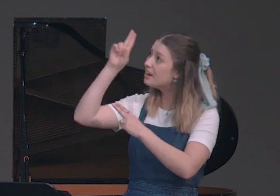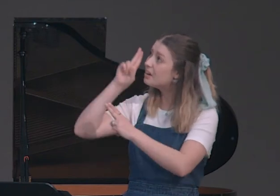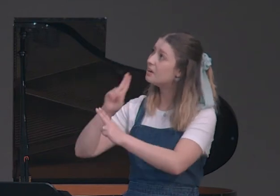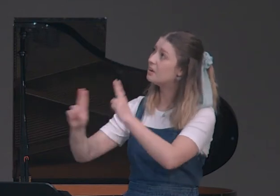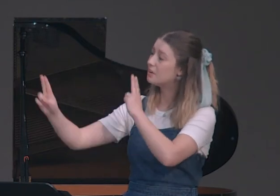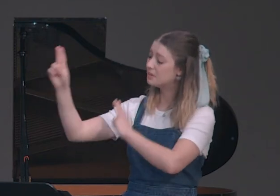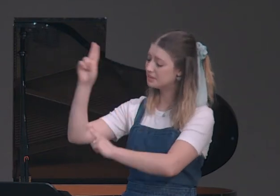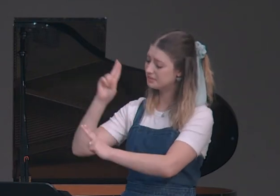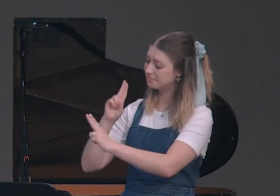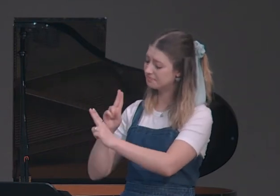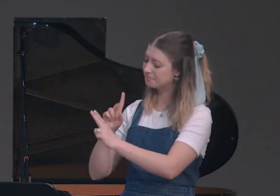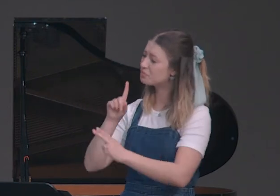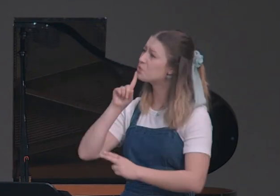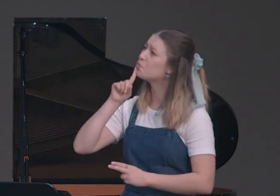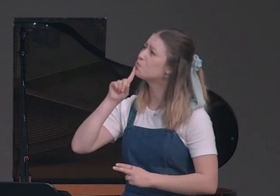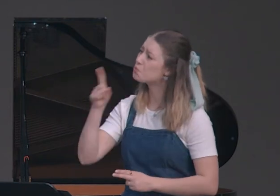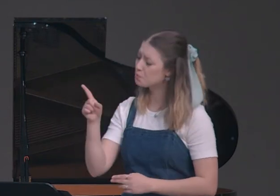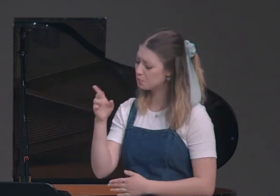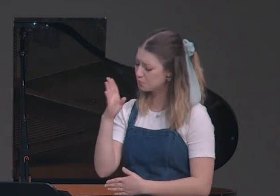obedience, holy